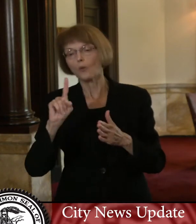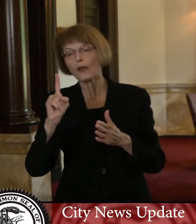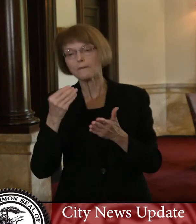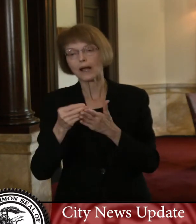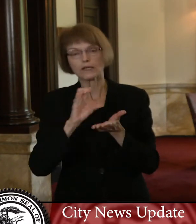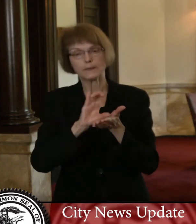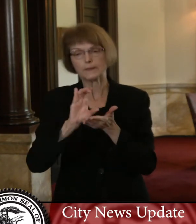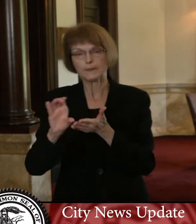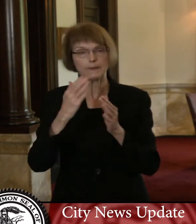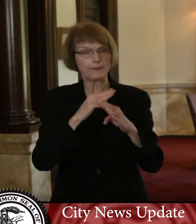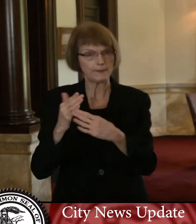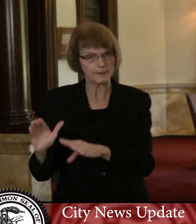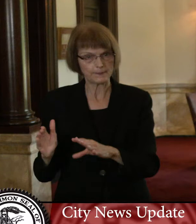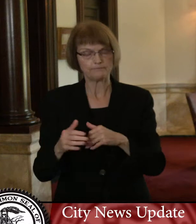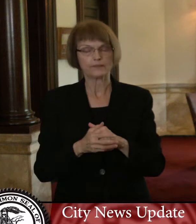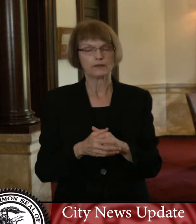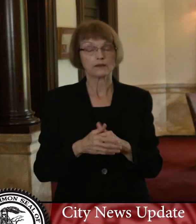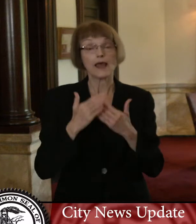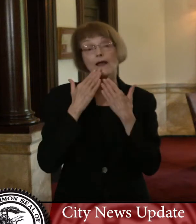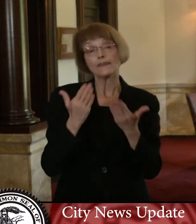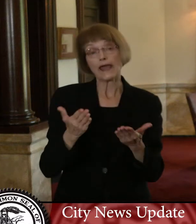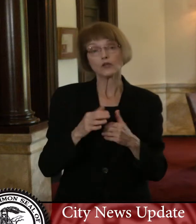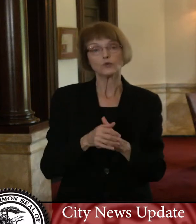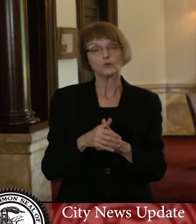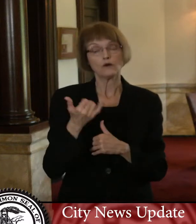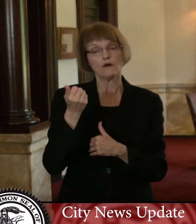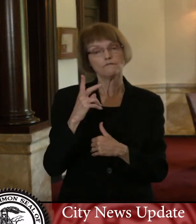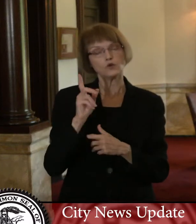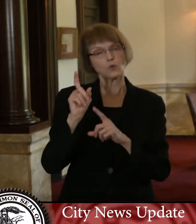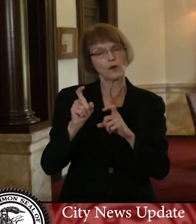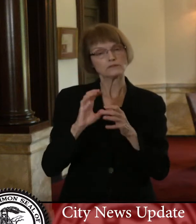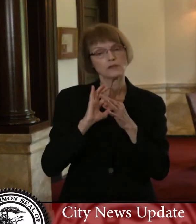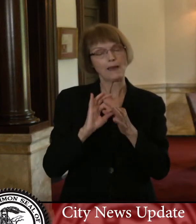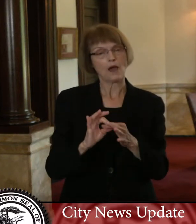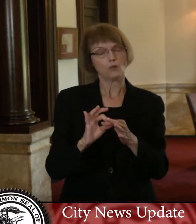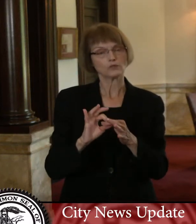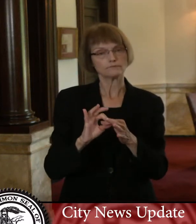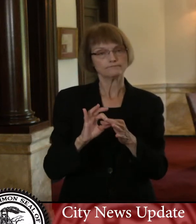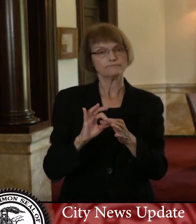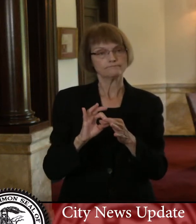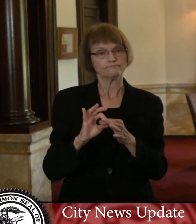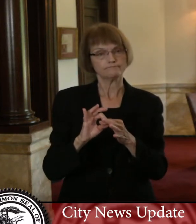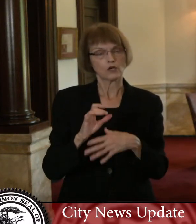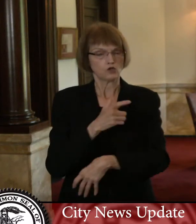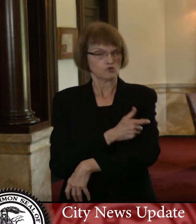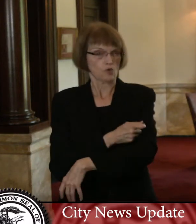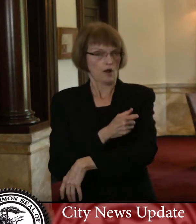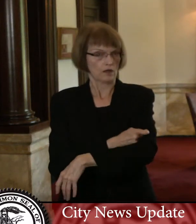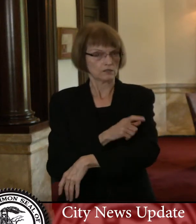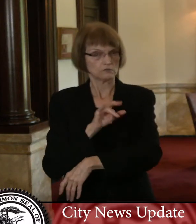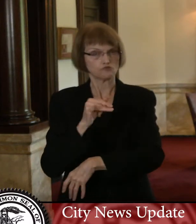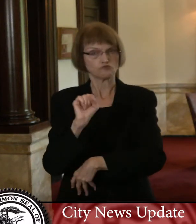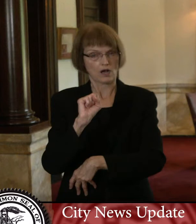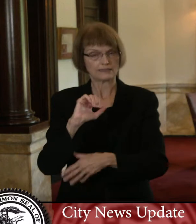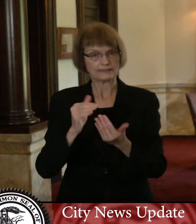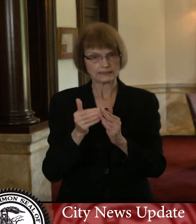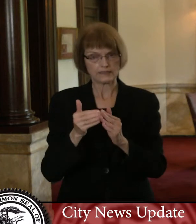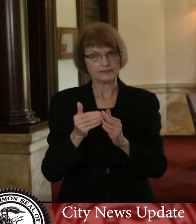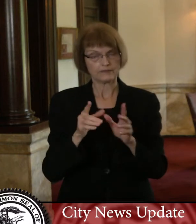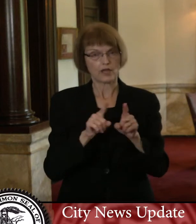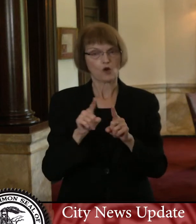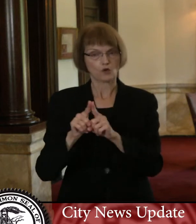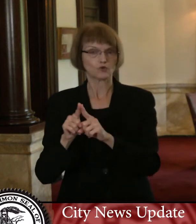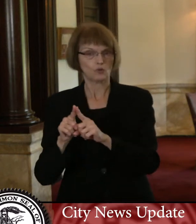you. We do have a few questions about drugs in the city and